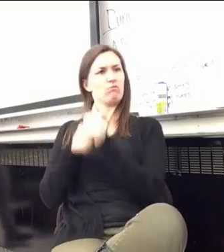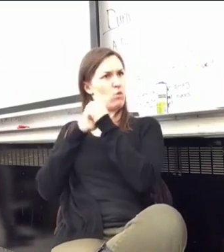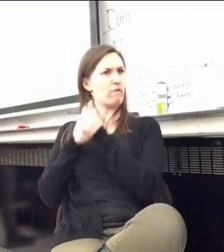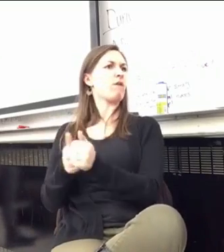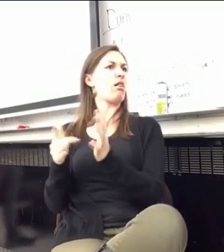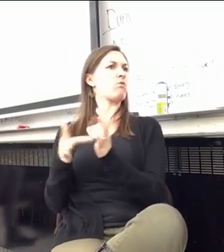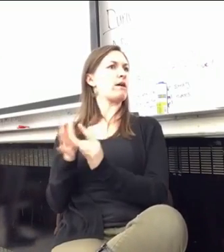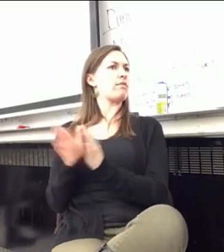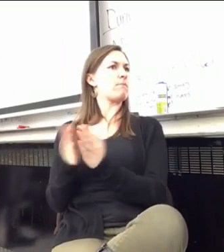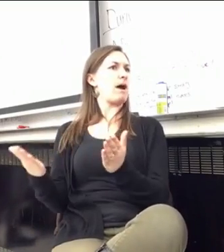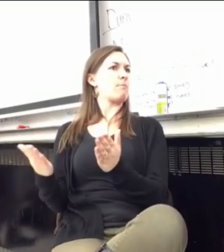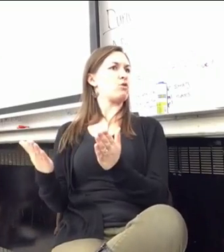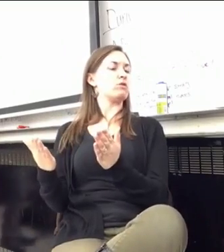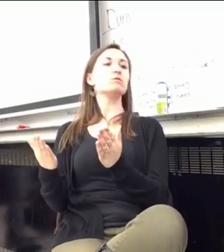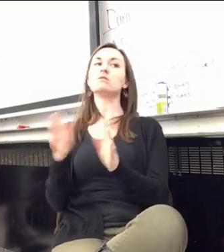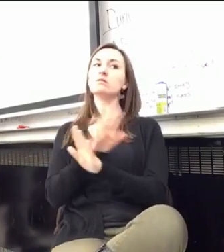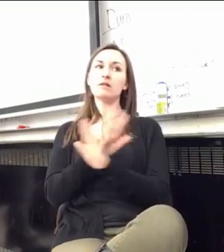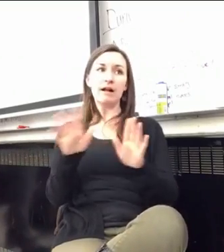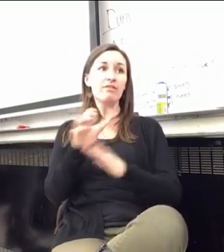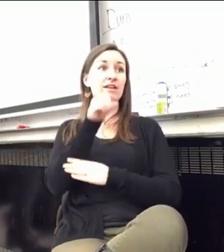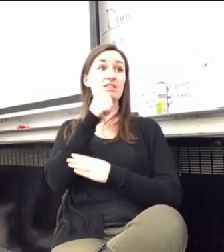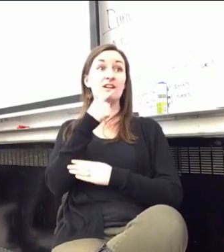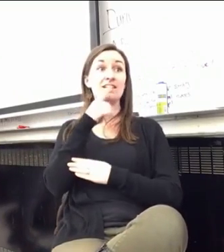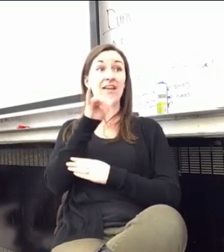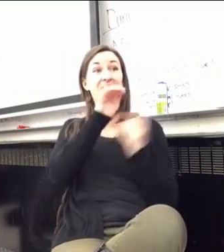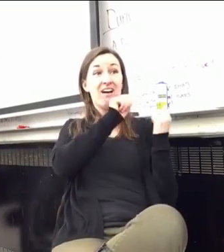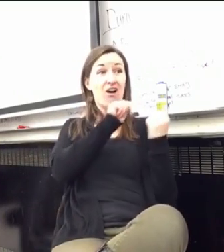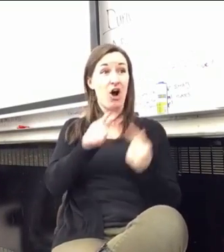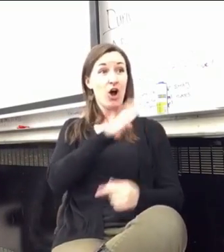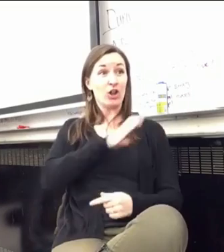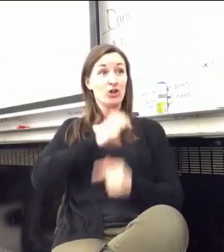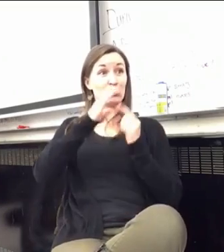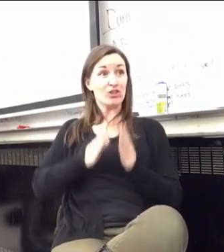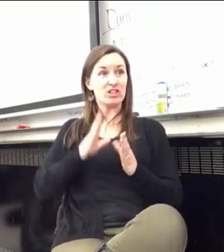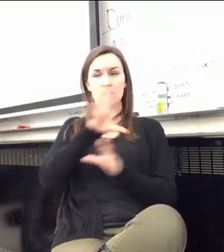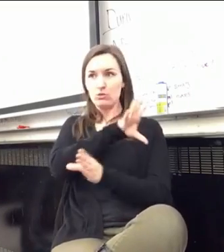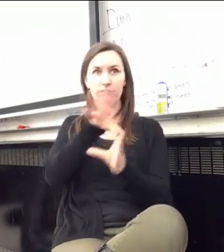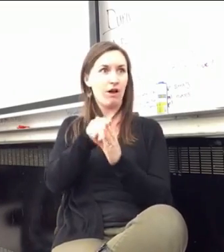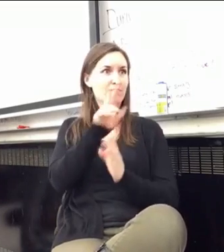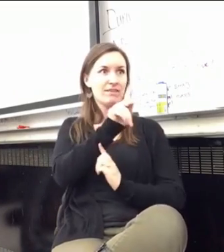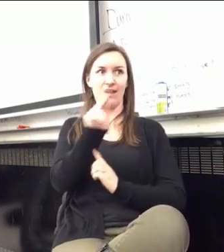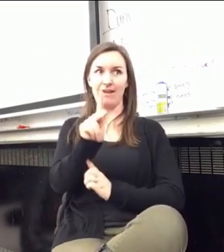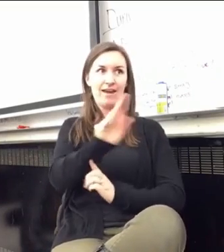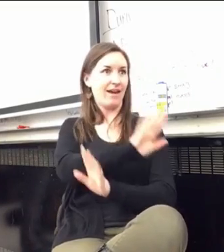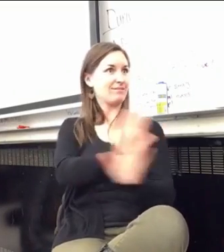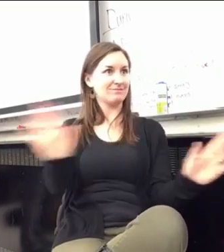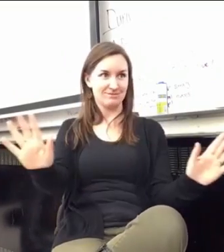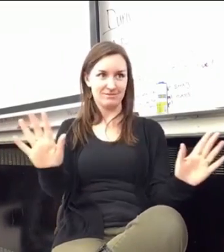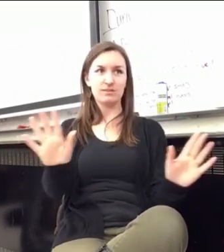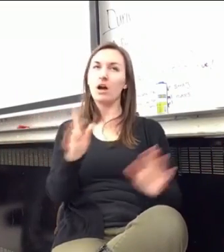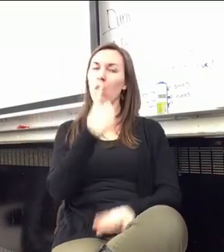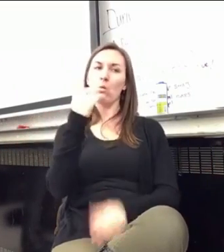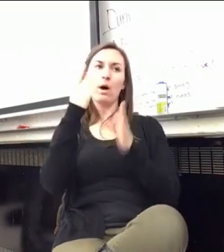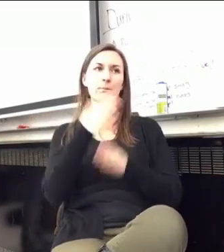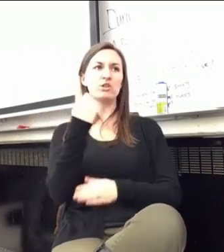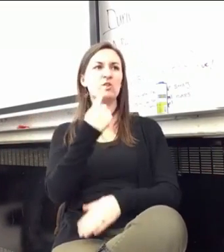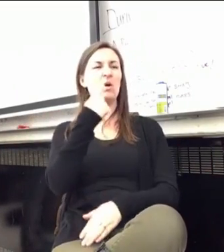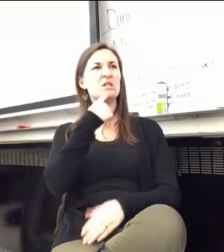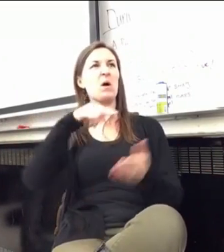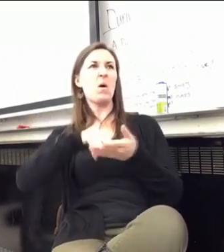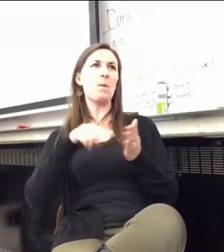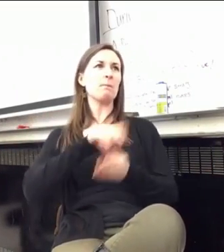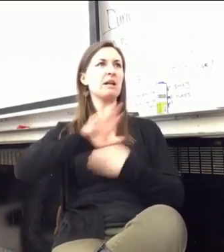said. Now, that is not saying that all Christians are part of the KKK. Let me just make that clear, because I always have one person who says that.